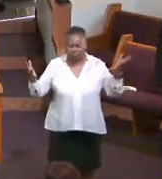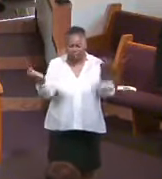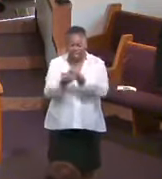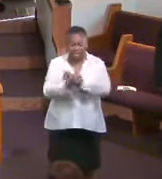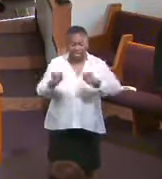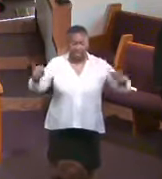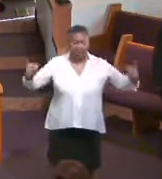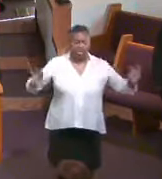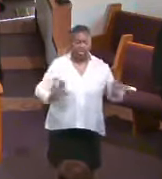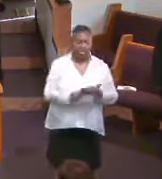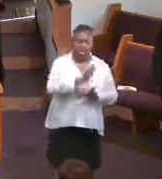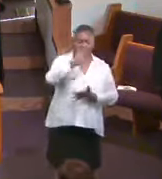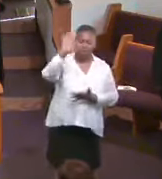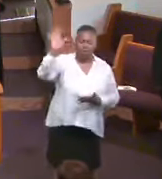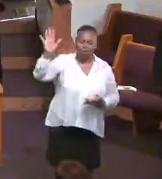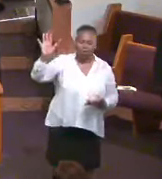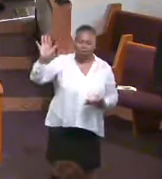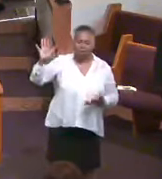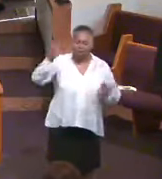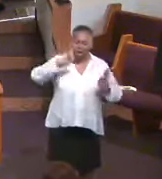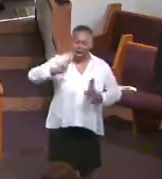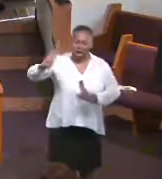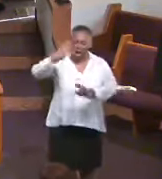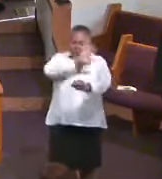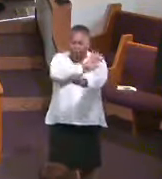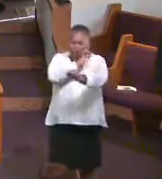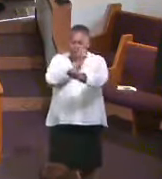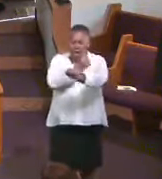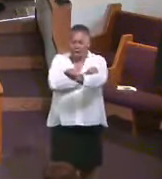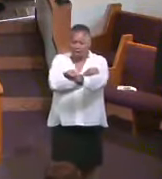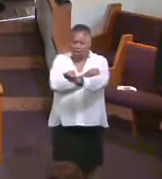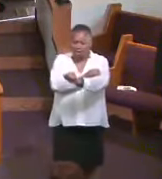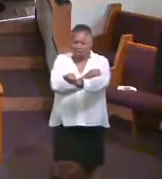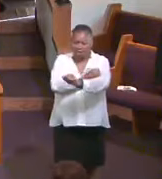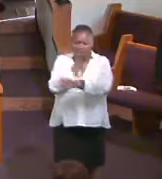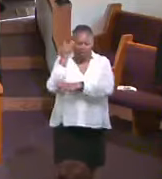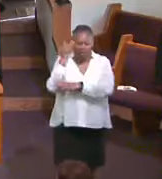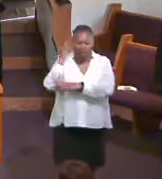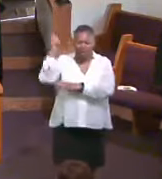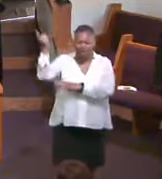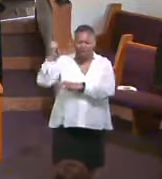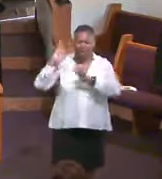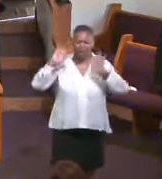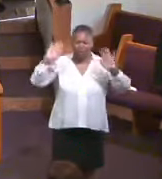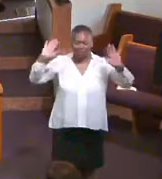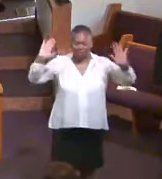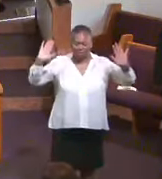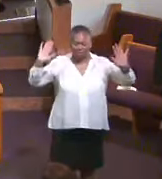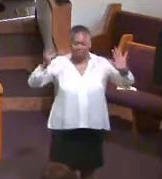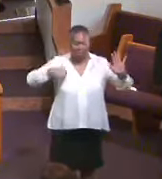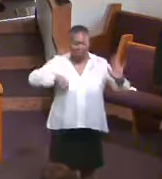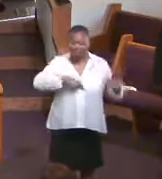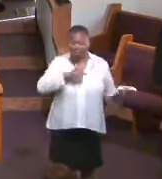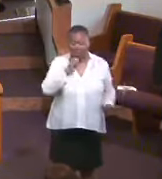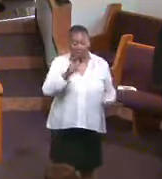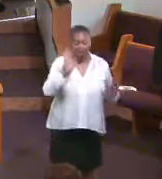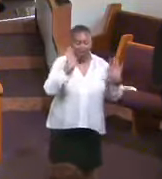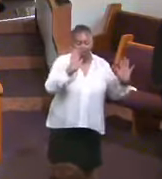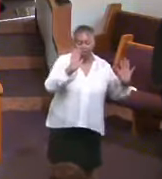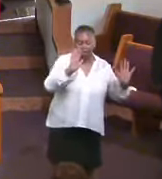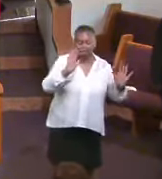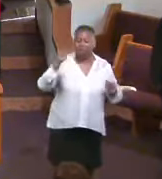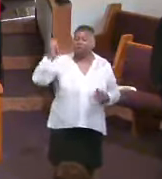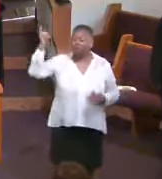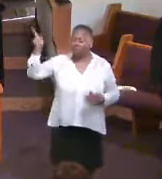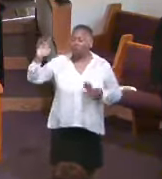Salvation and glory, honor and power, because you are wonderful. We are not wonderful, but you are